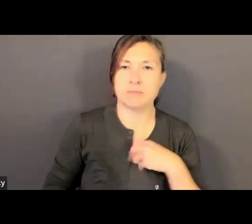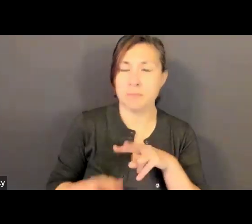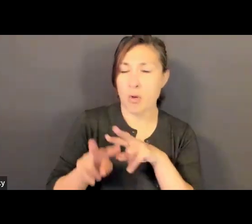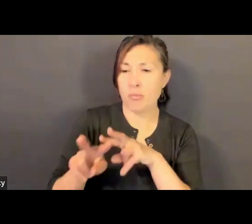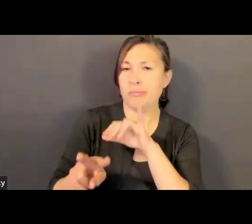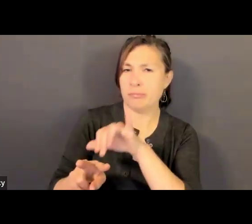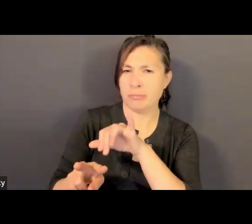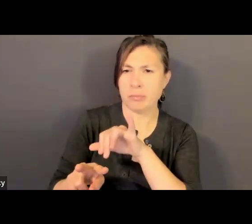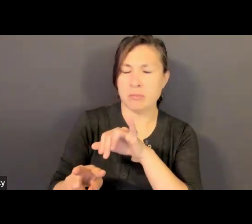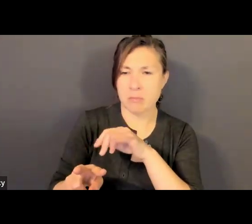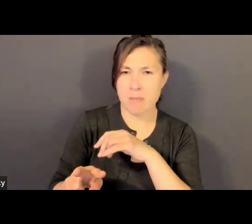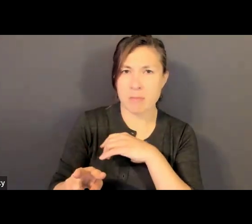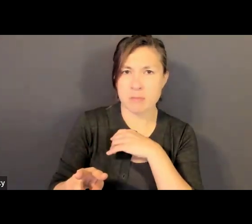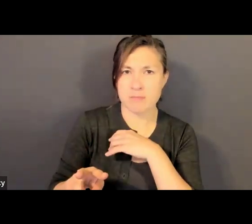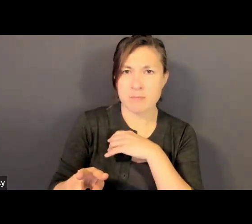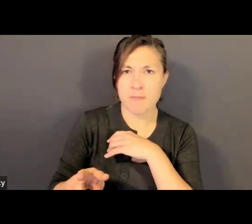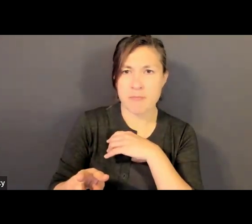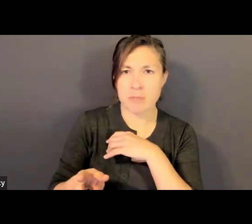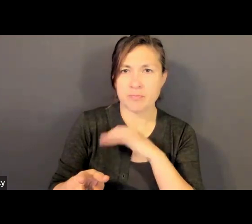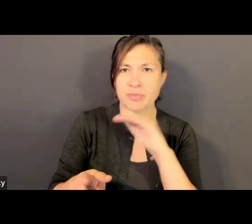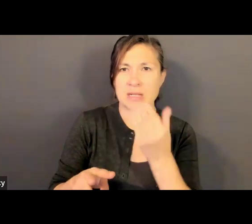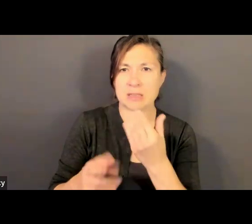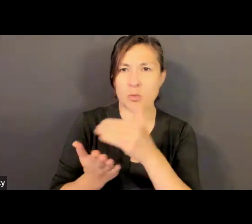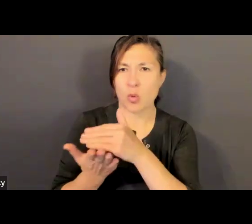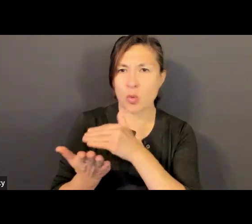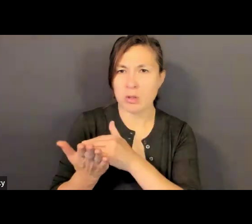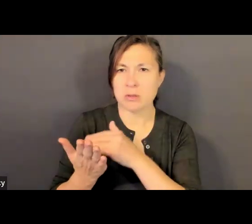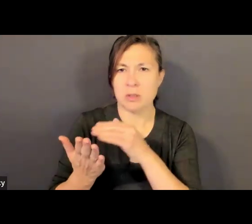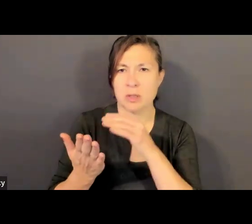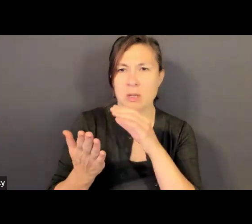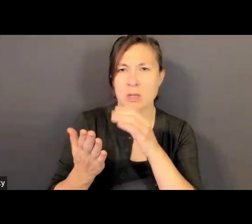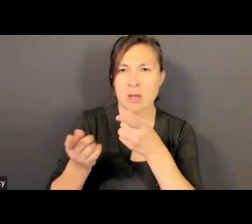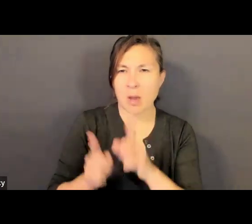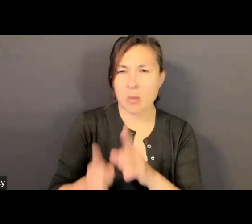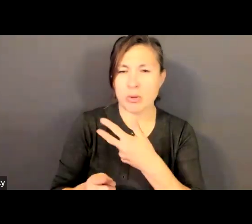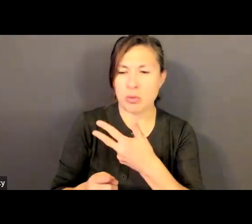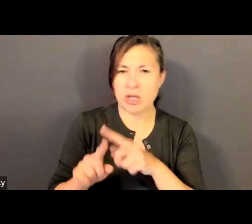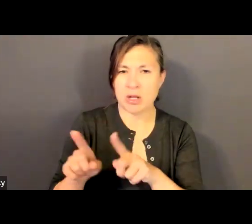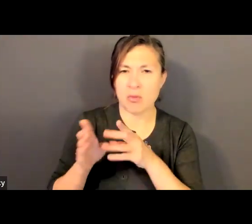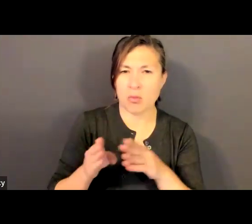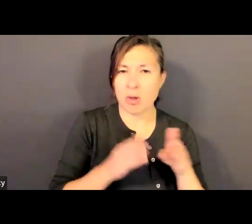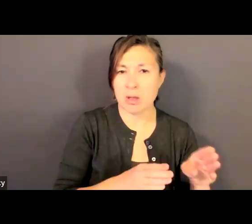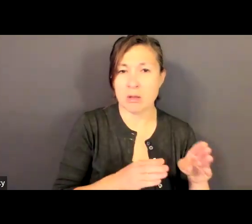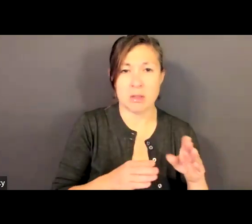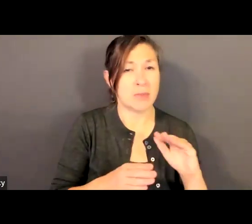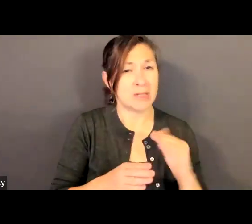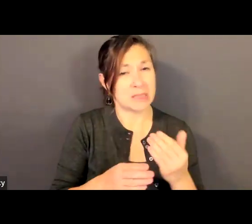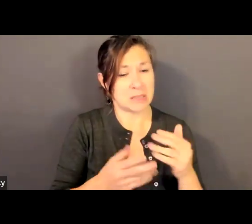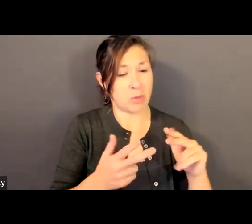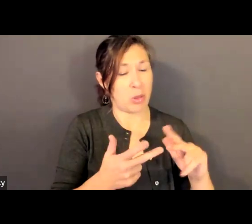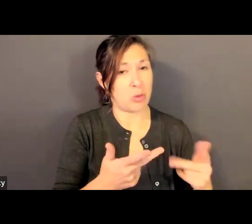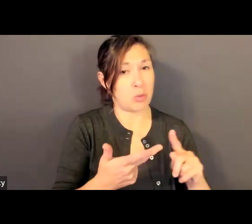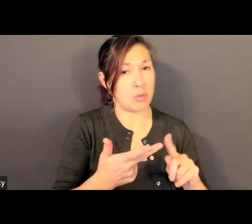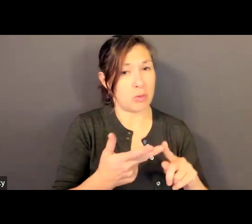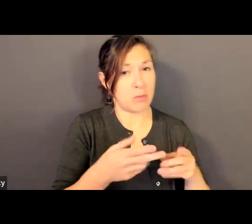come in three different ways, but it sounds like this third pathway allows for more flexibility from schools